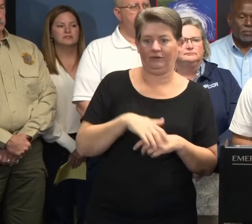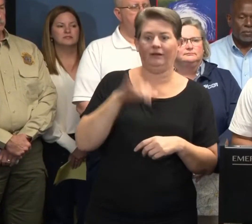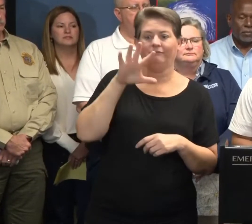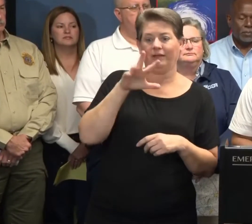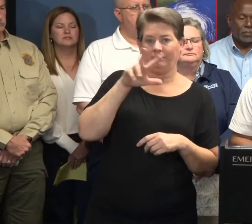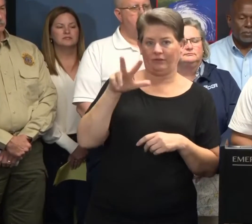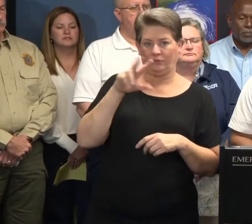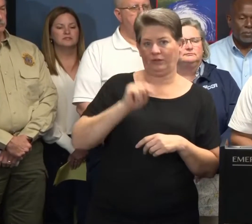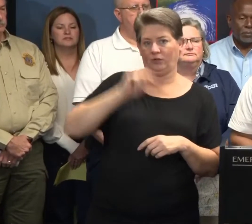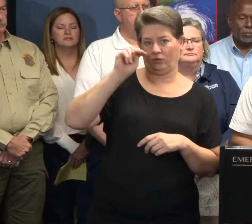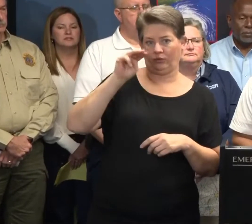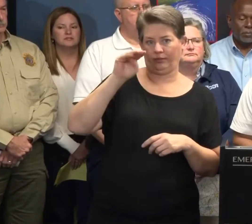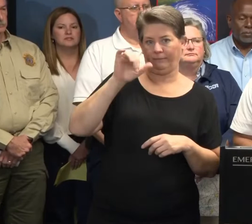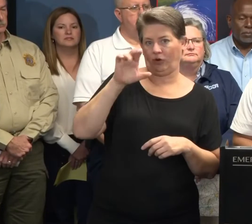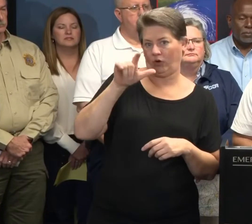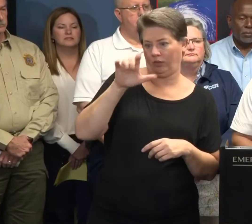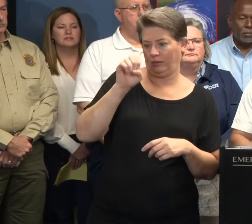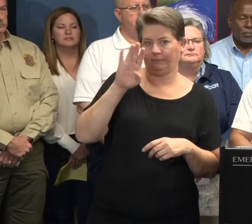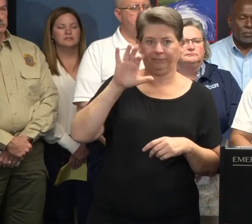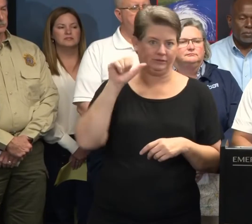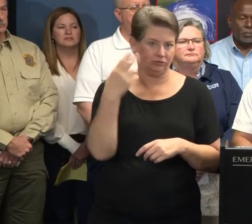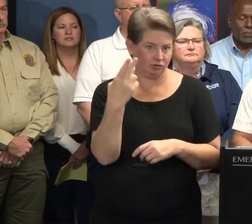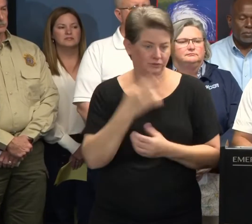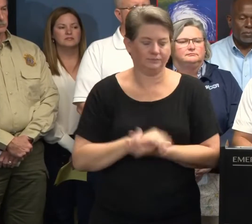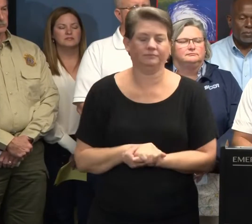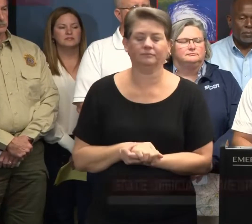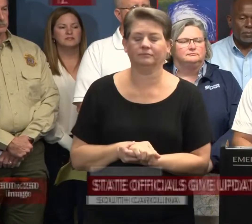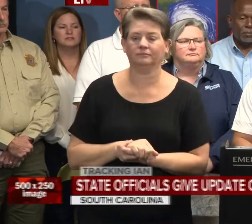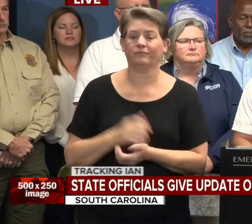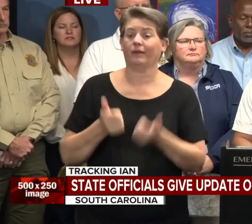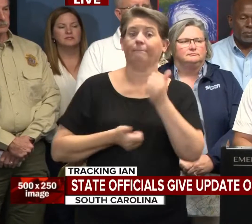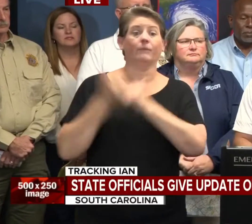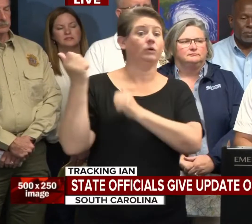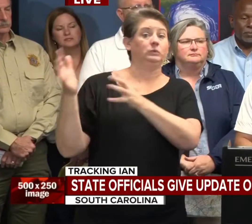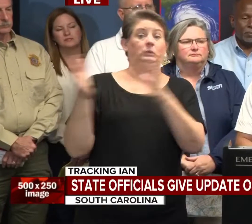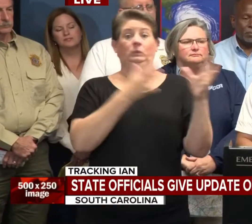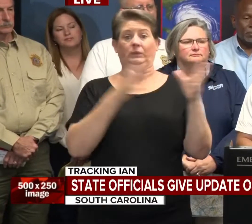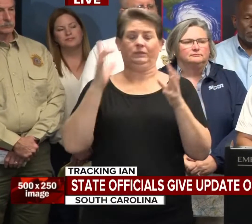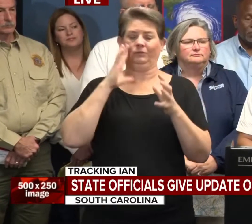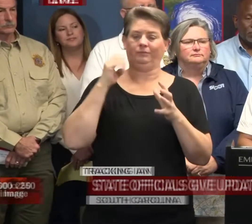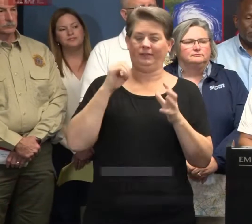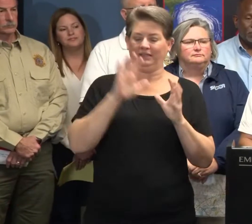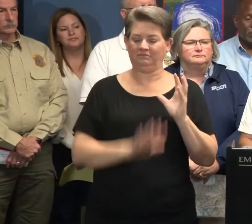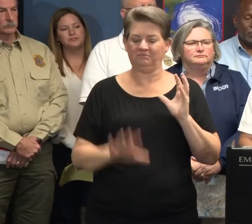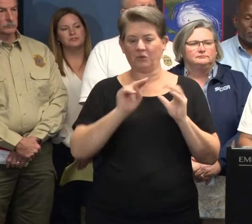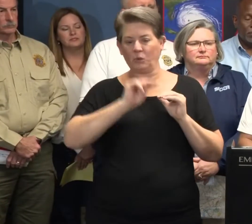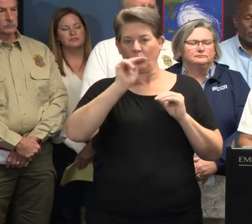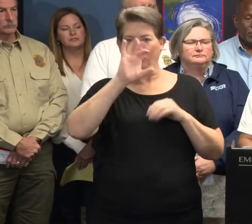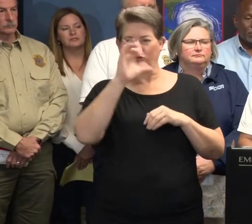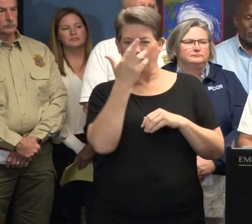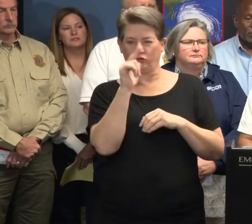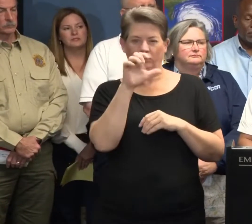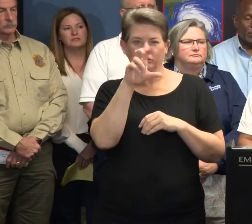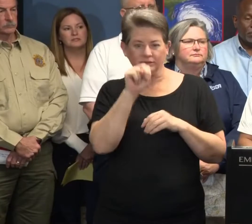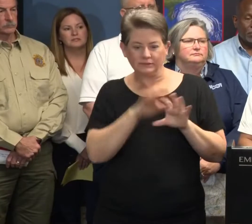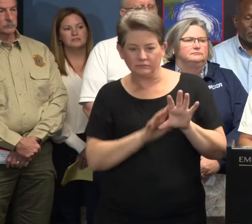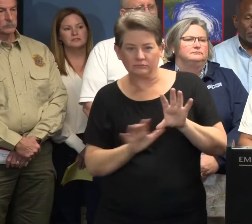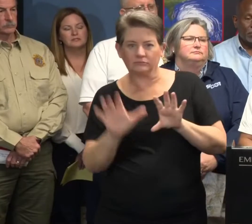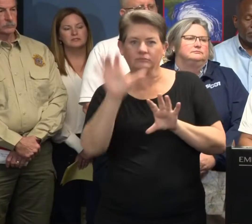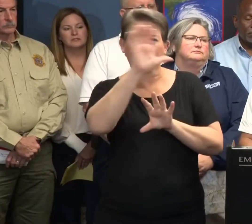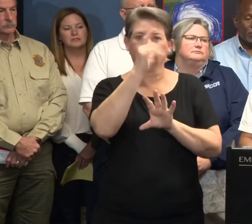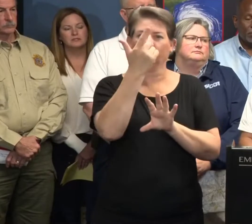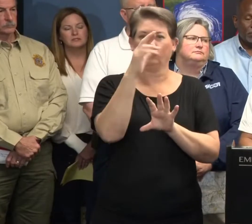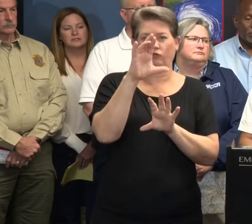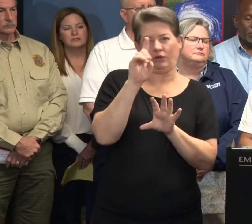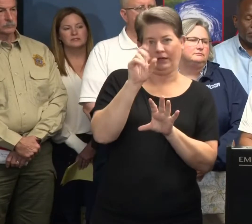Beach. The strongest winds will occur into this evening across the northern Charleston Tri-County area, up through the Grand Strand and